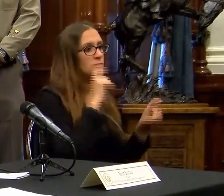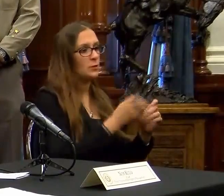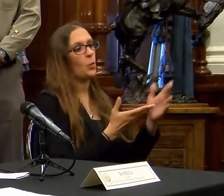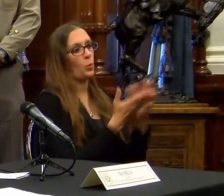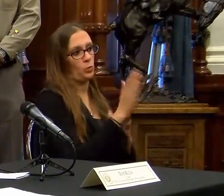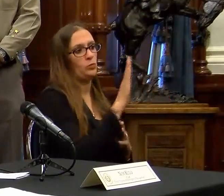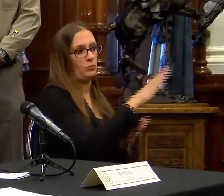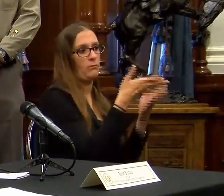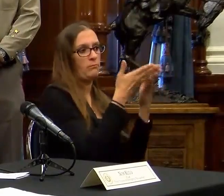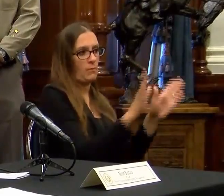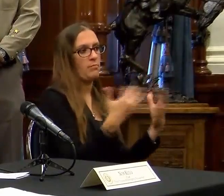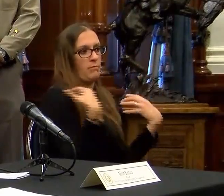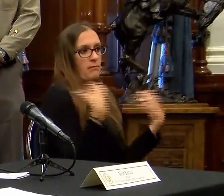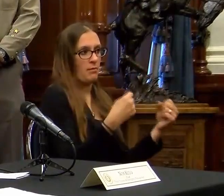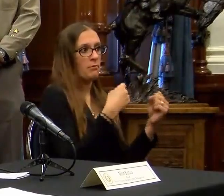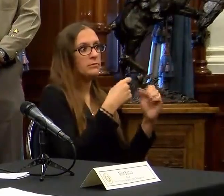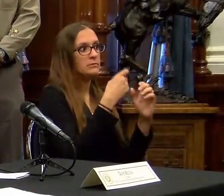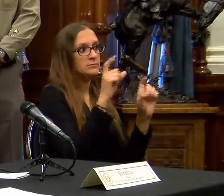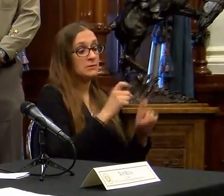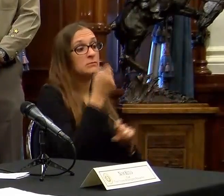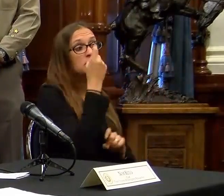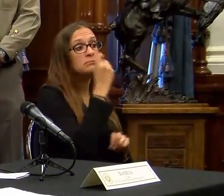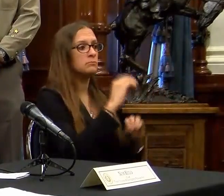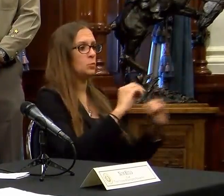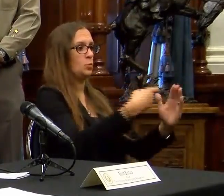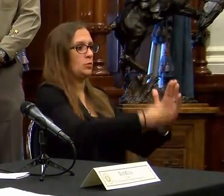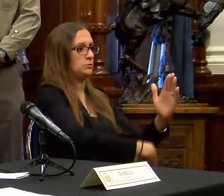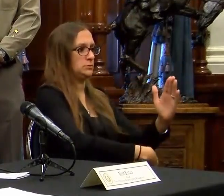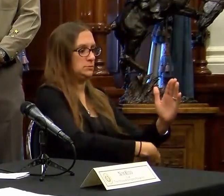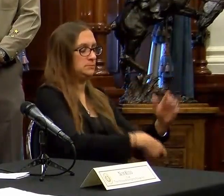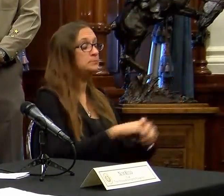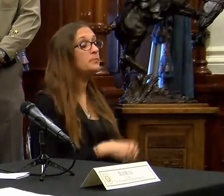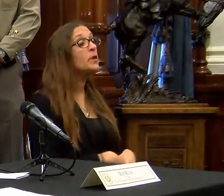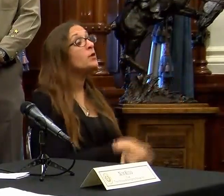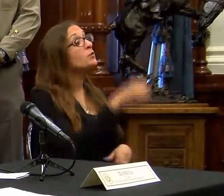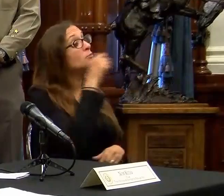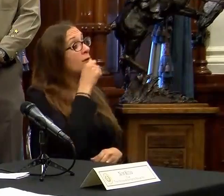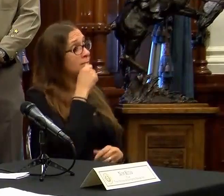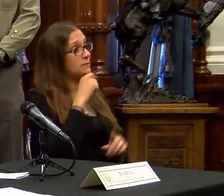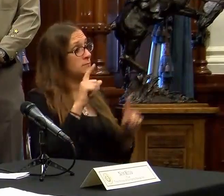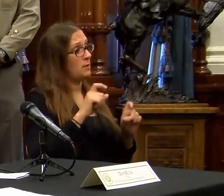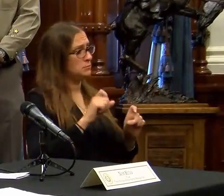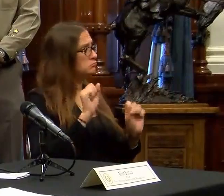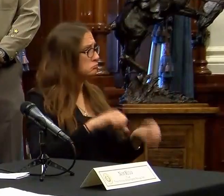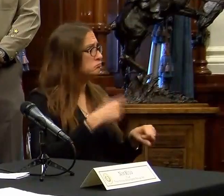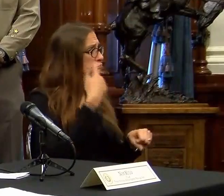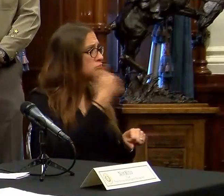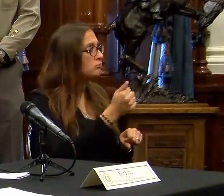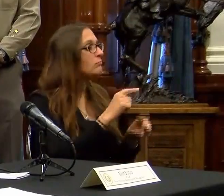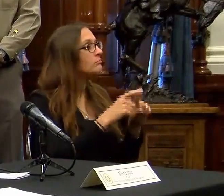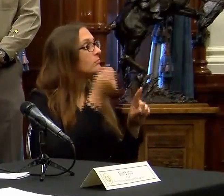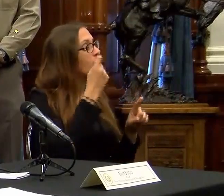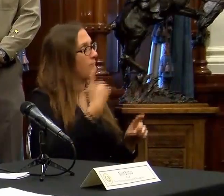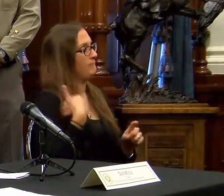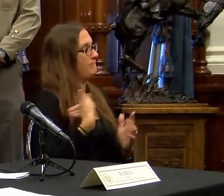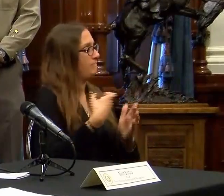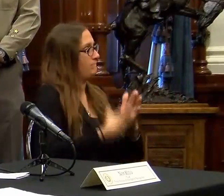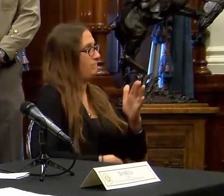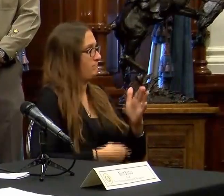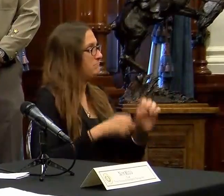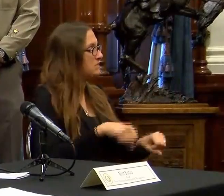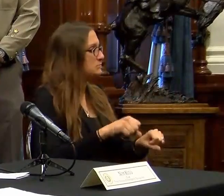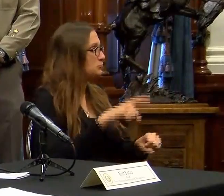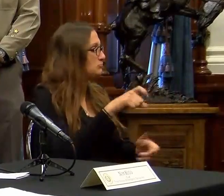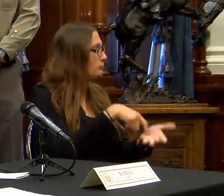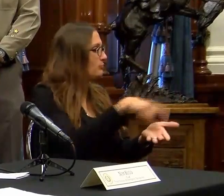public health testing with no cost to the person. Private testing can also occur, but there could be a cost to the